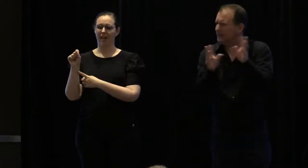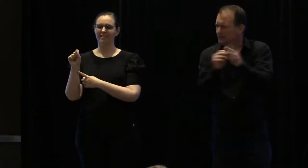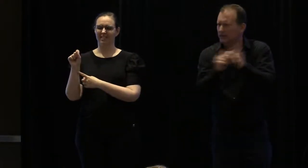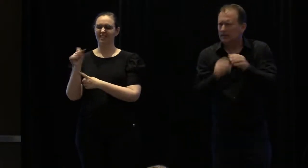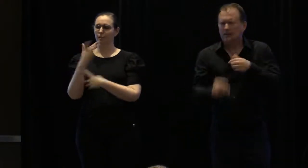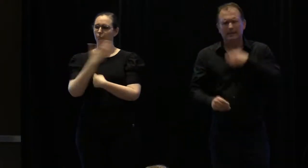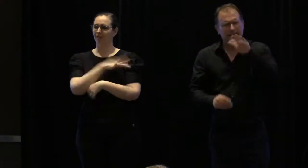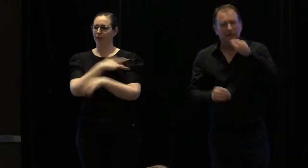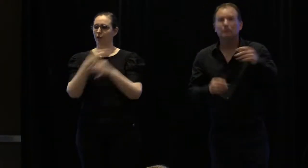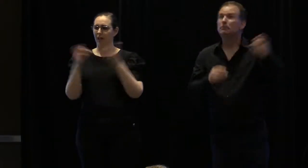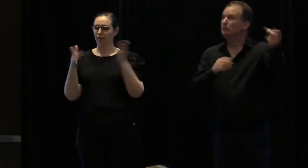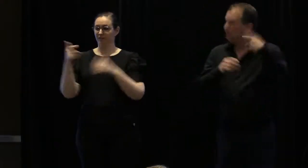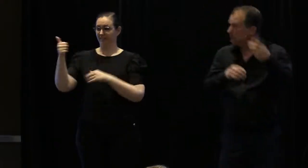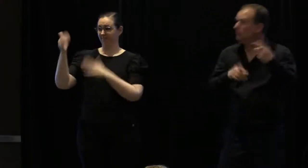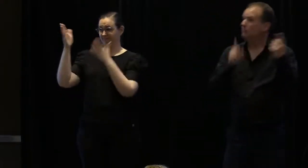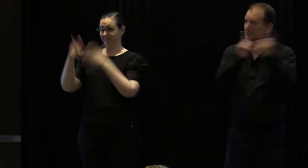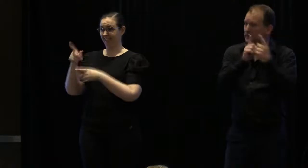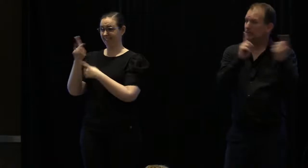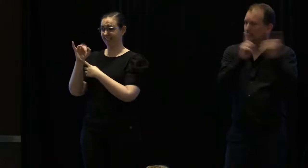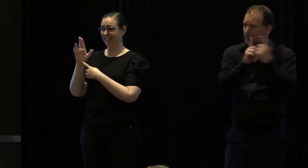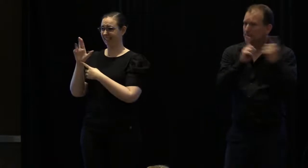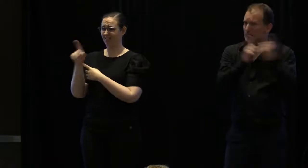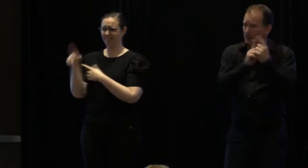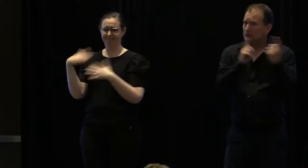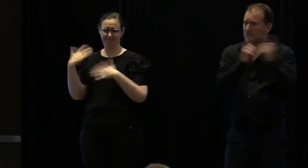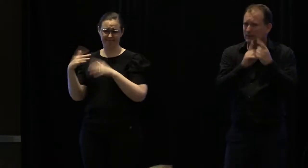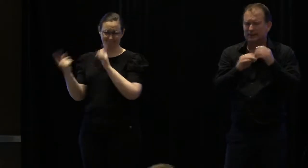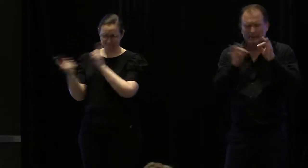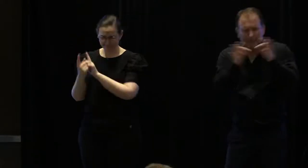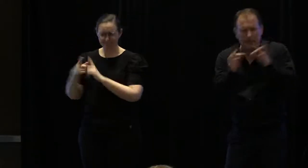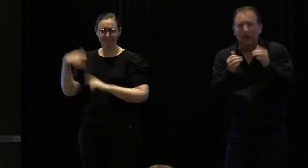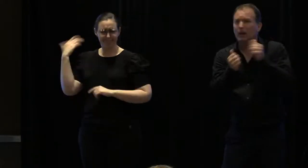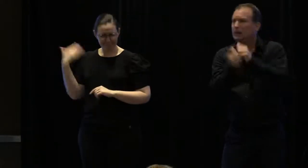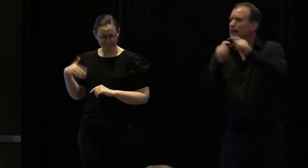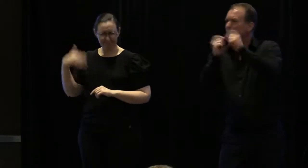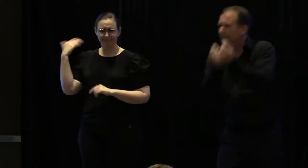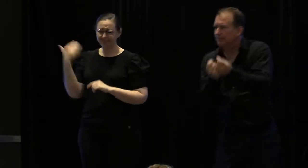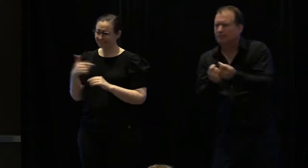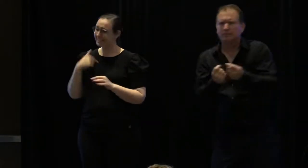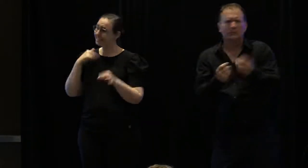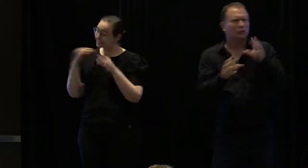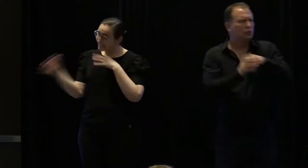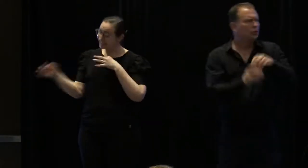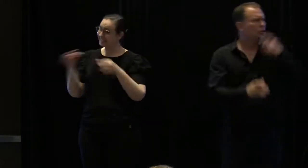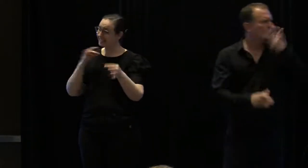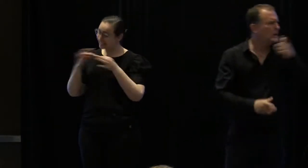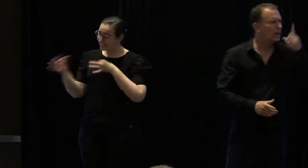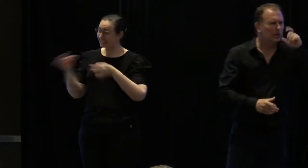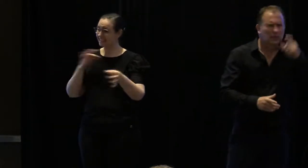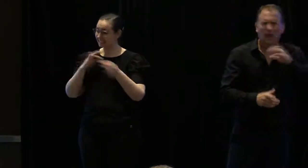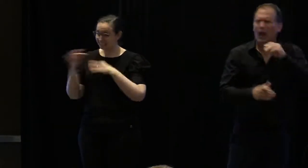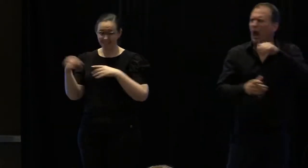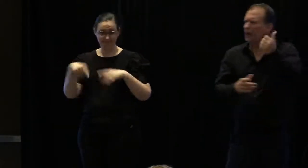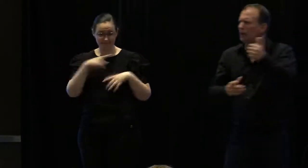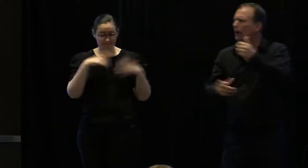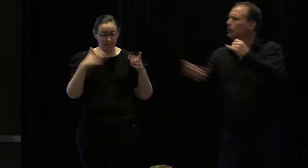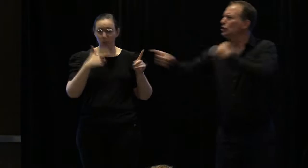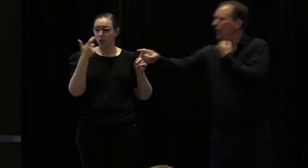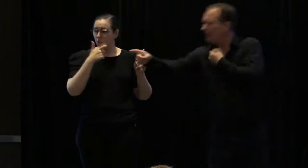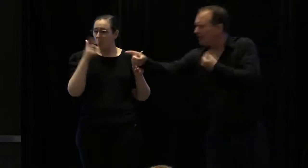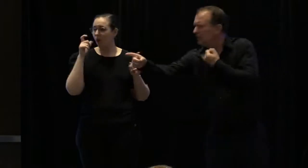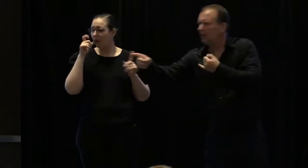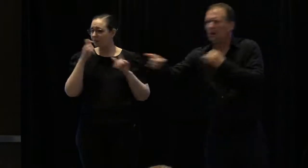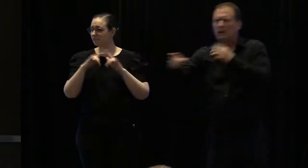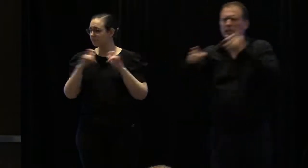listened to how services could be improved, came to meetings. I met with Karen many times. met with a team,